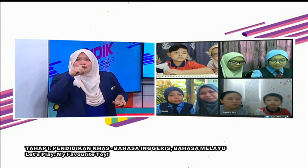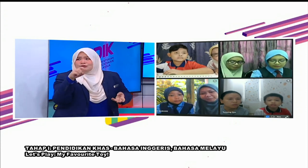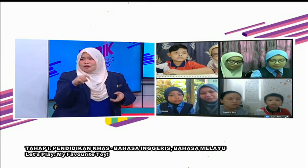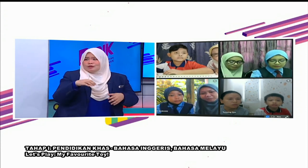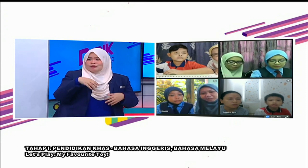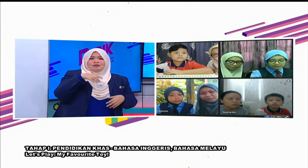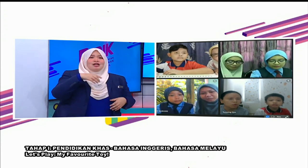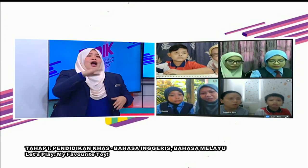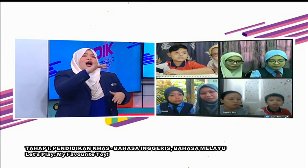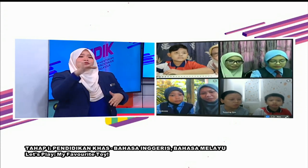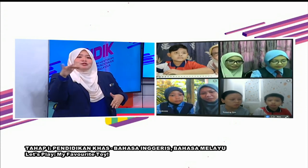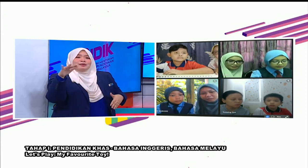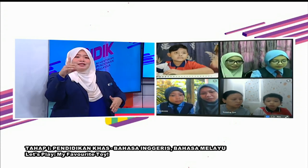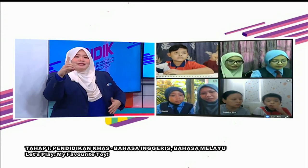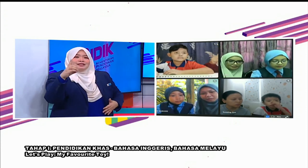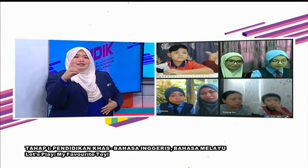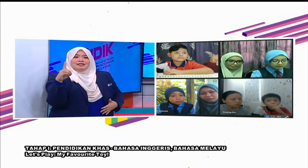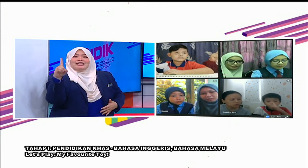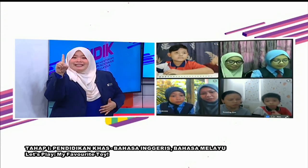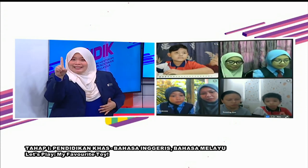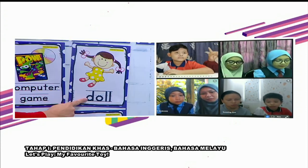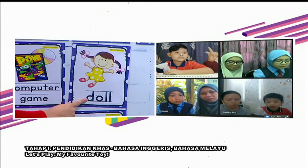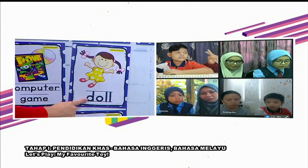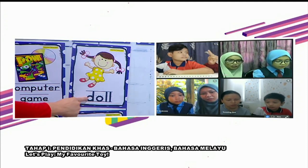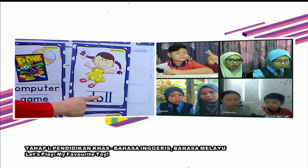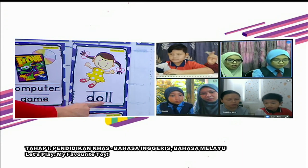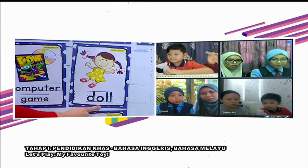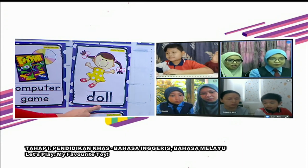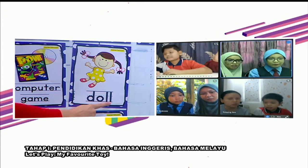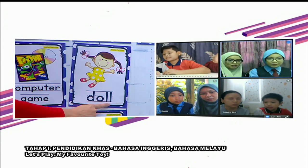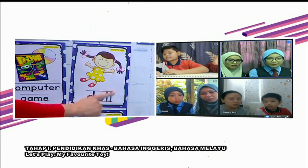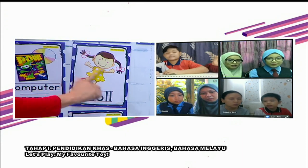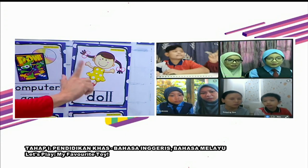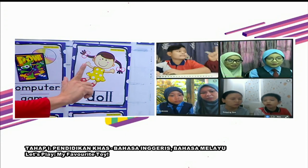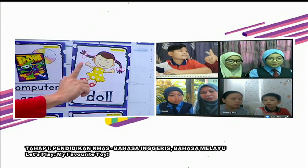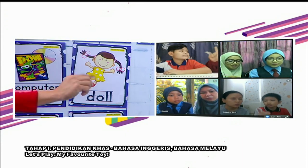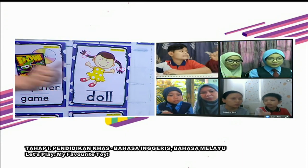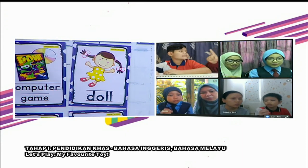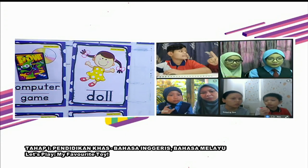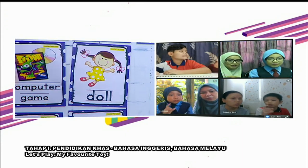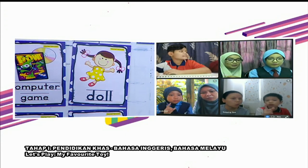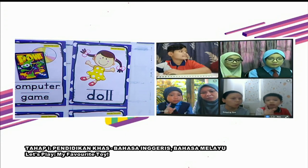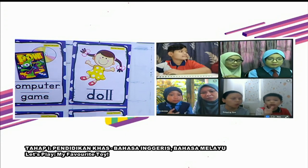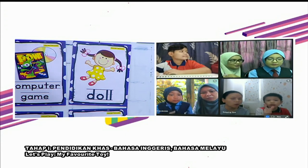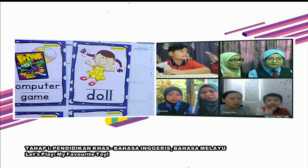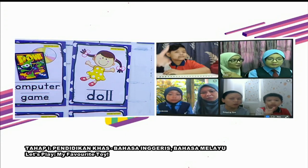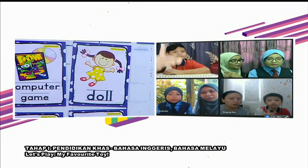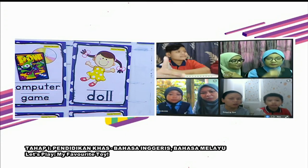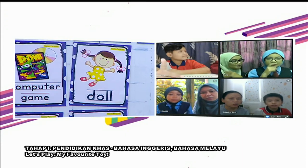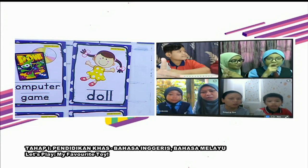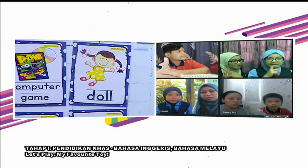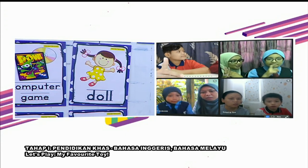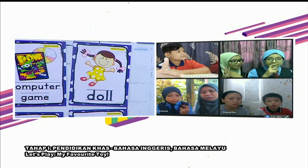Doll. How to spell? D O L L. Doll.